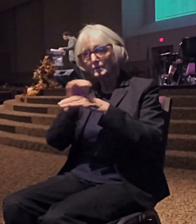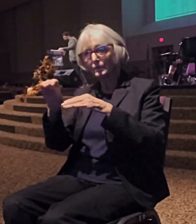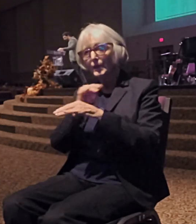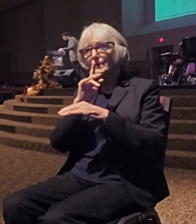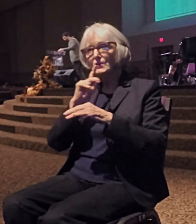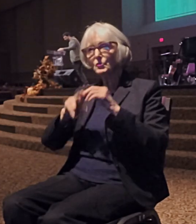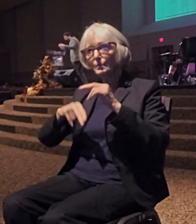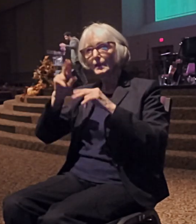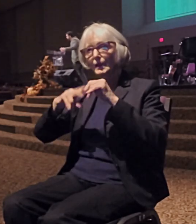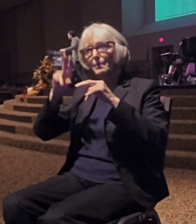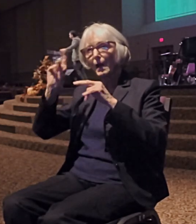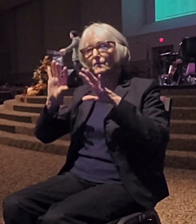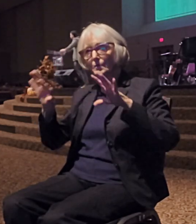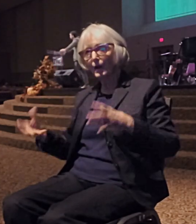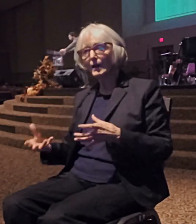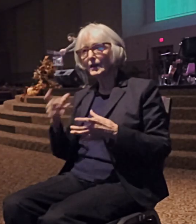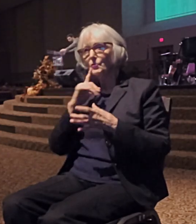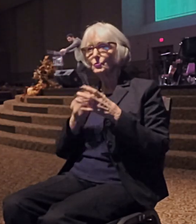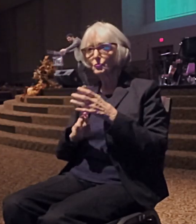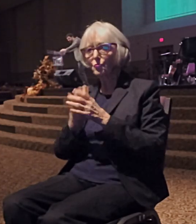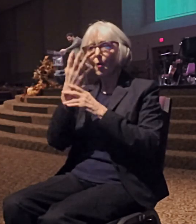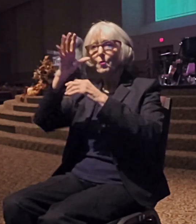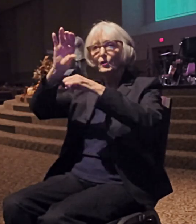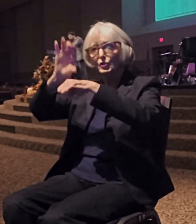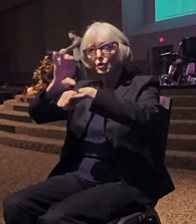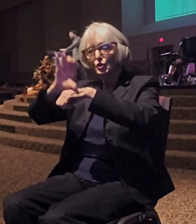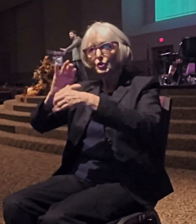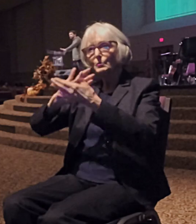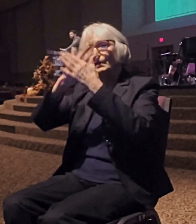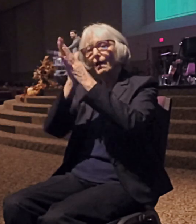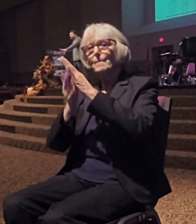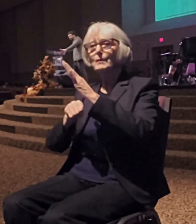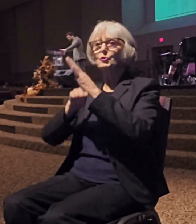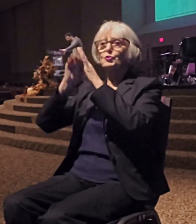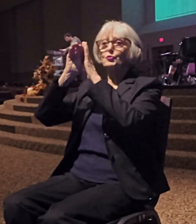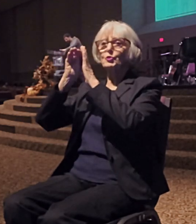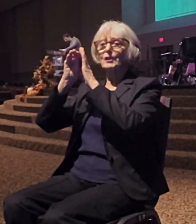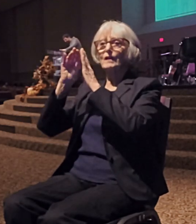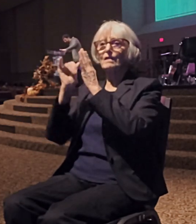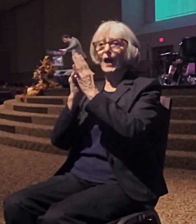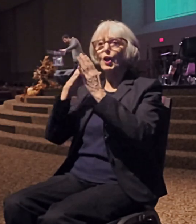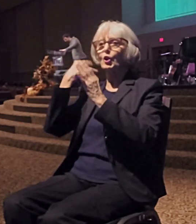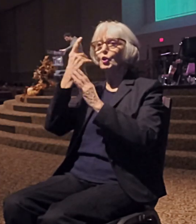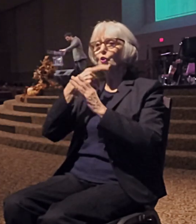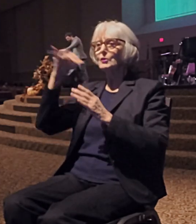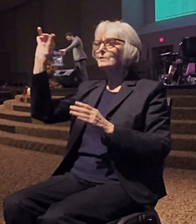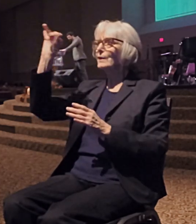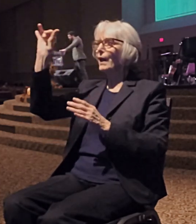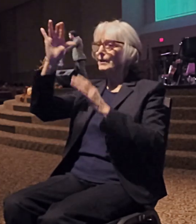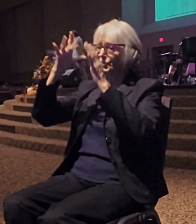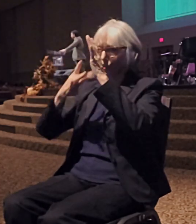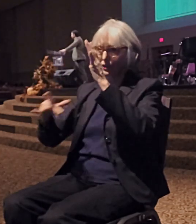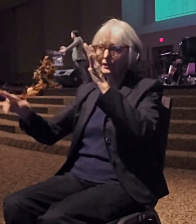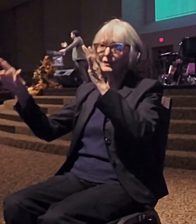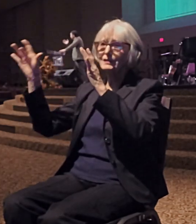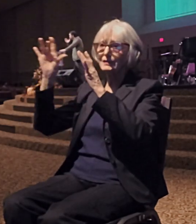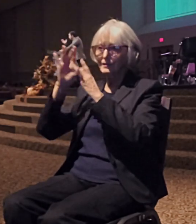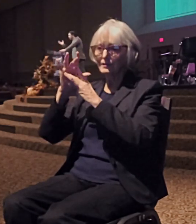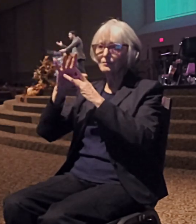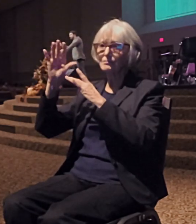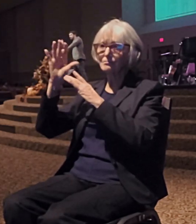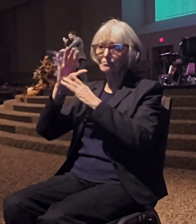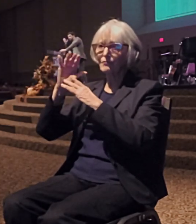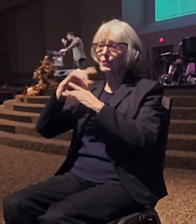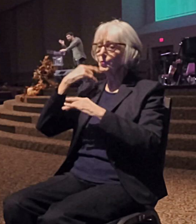the building up of the body. It is to grow the church into maturity, maturity which looks like Jesus. Put this way. We